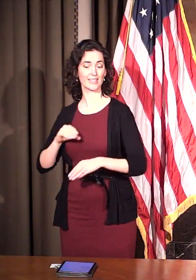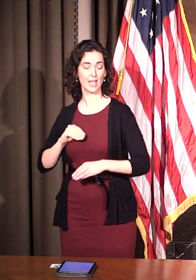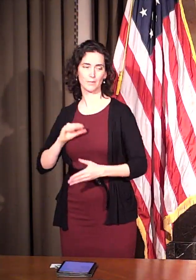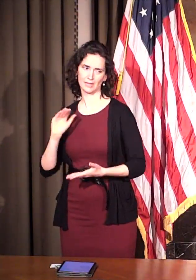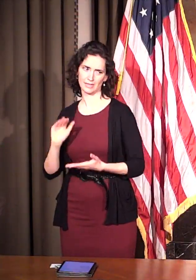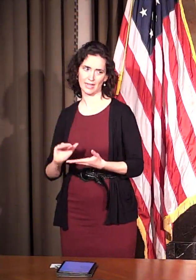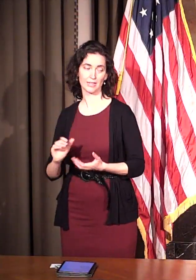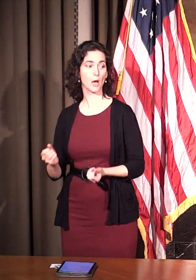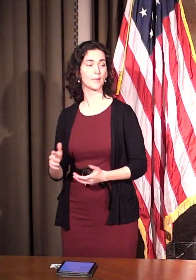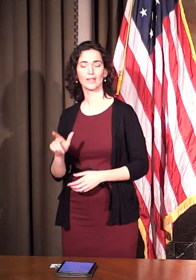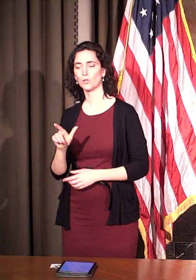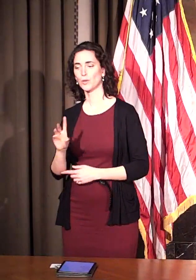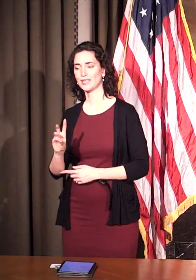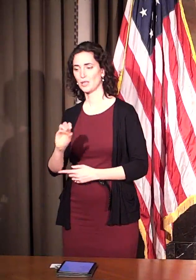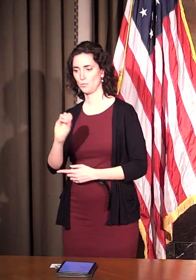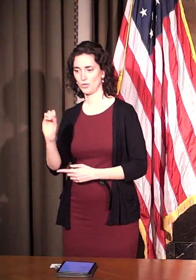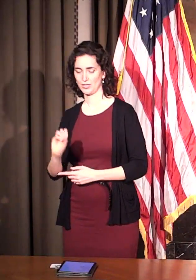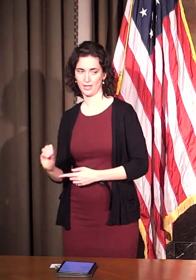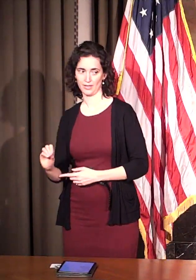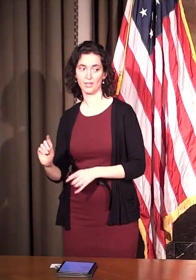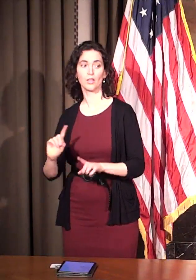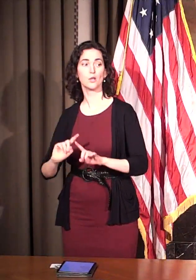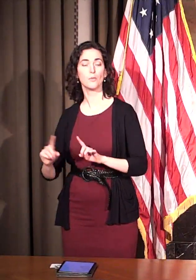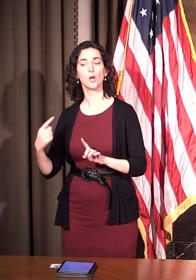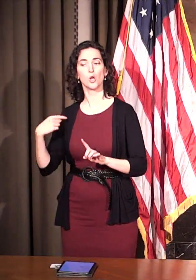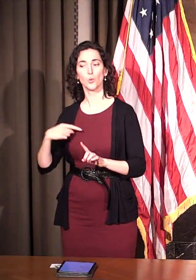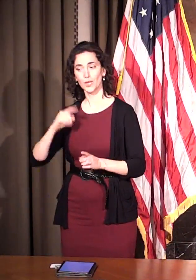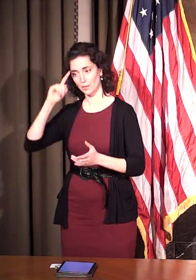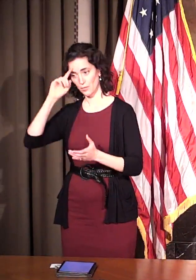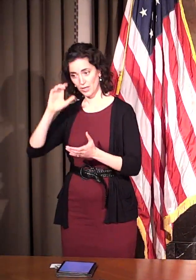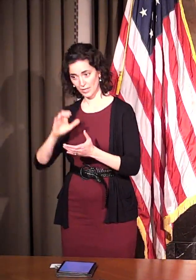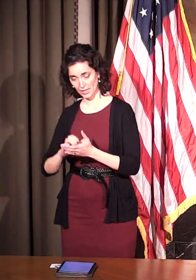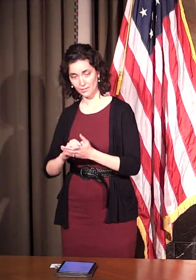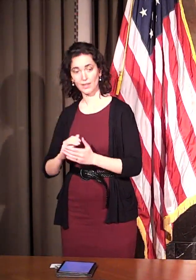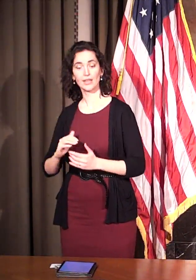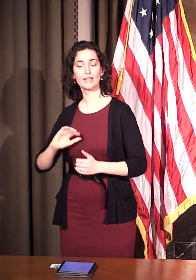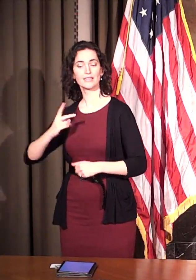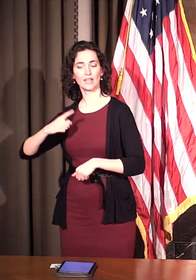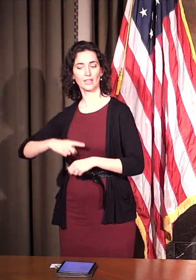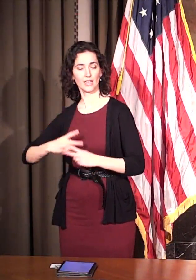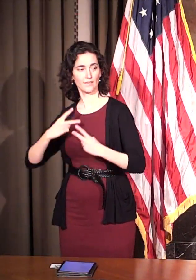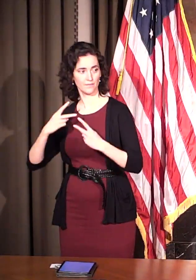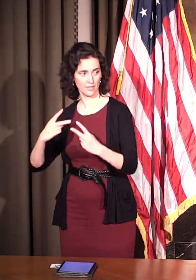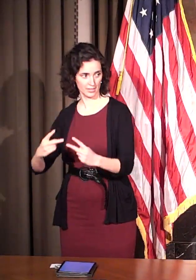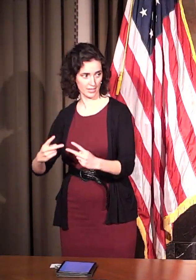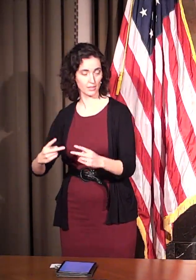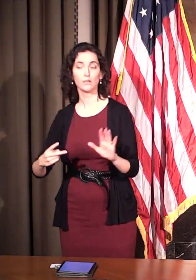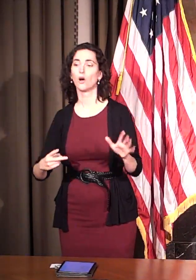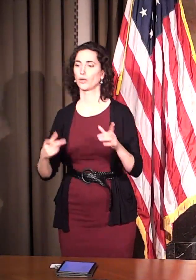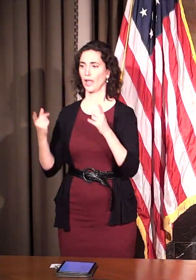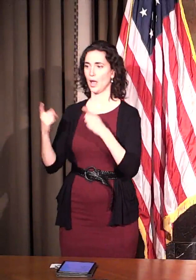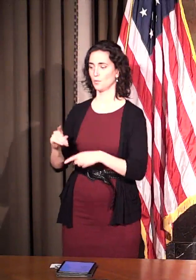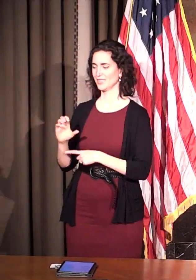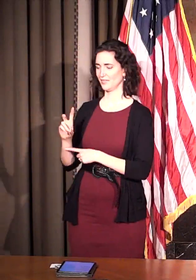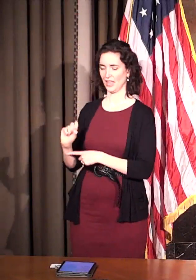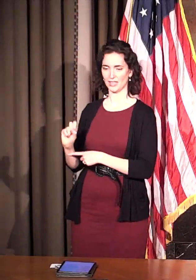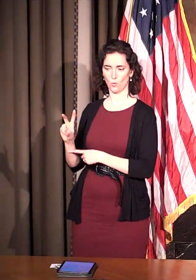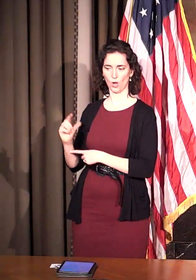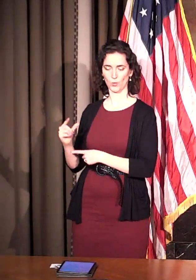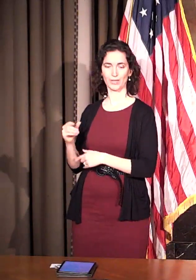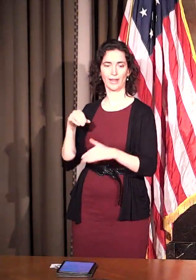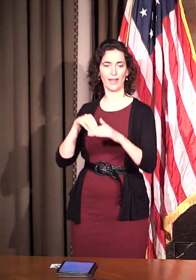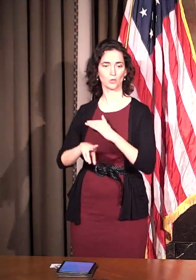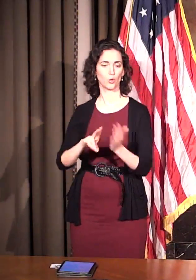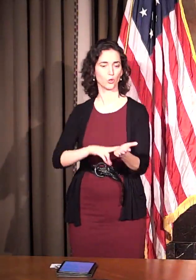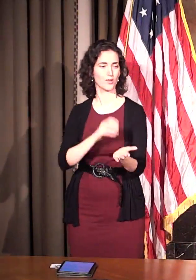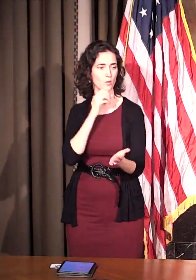about 26%, but we believe that when they go back for the second visit, they actually make 3 visits total to a